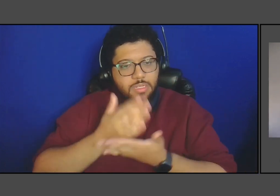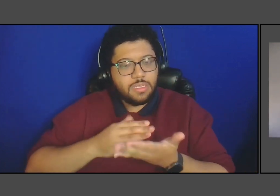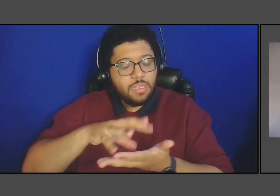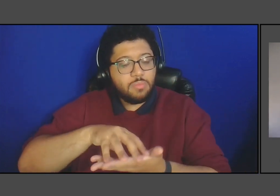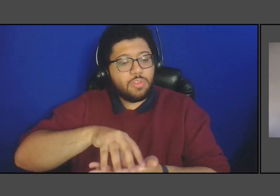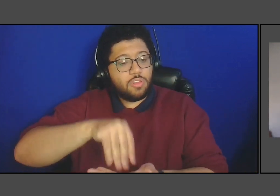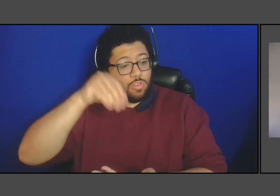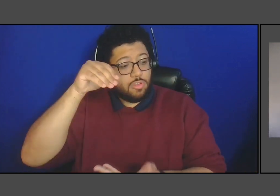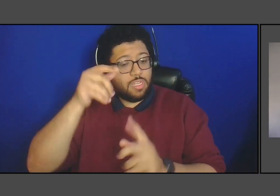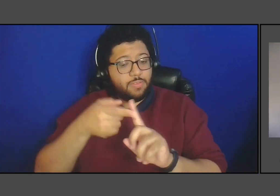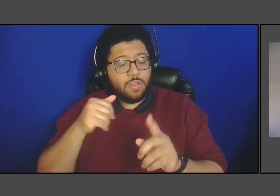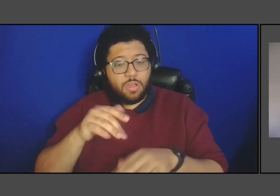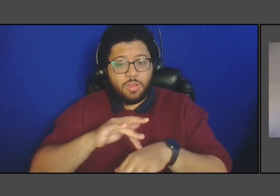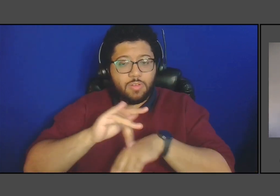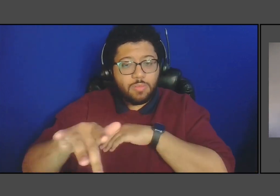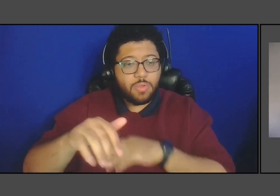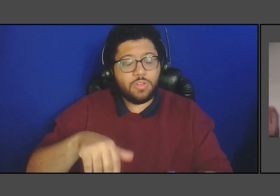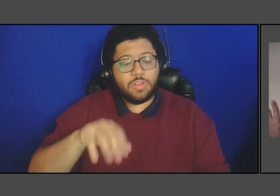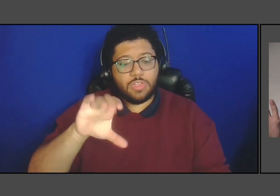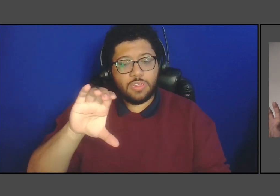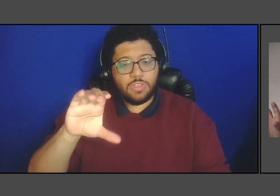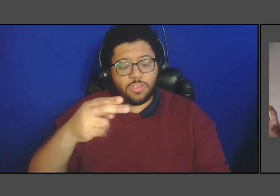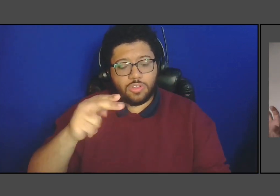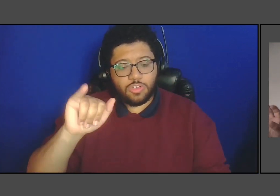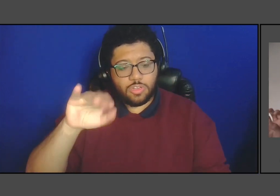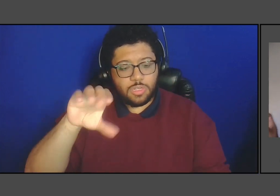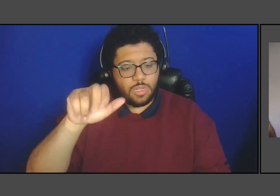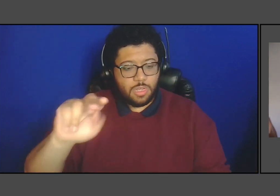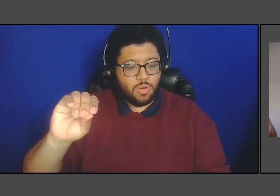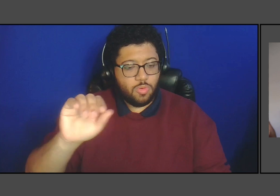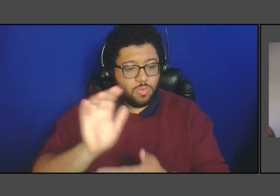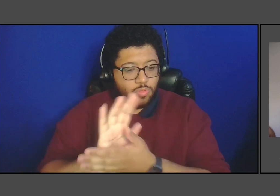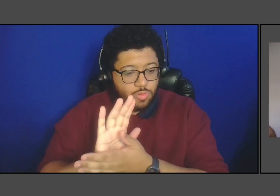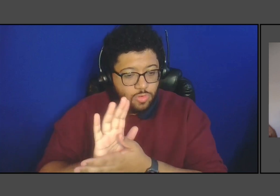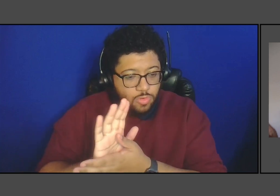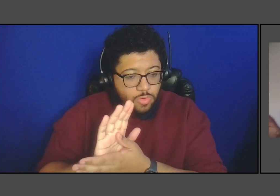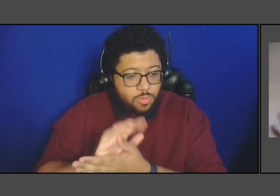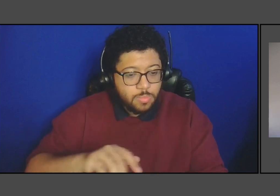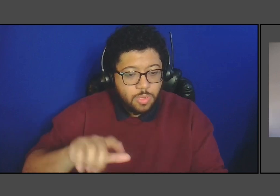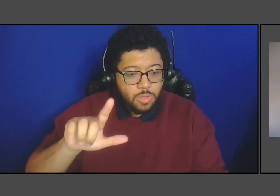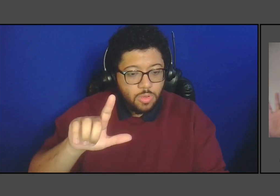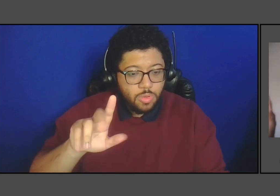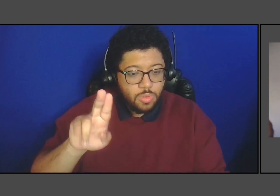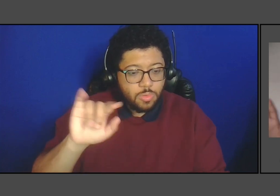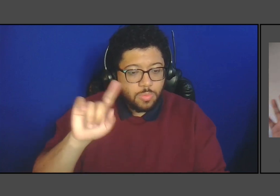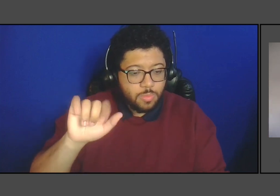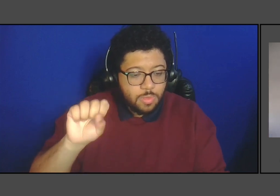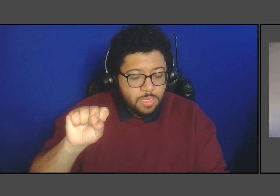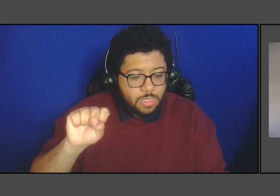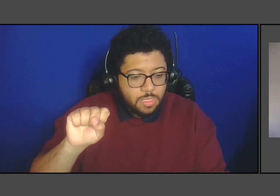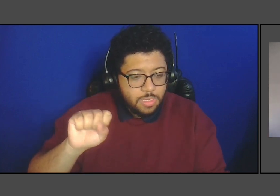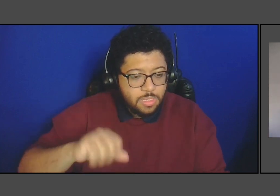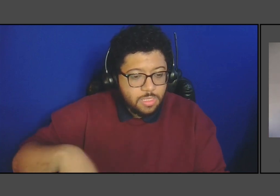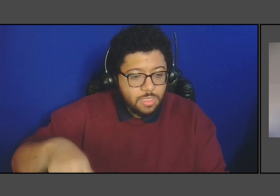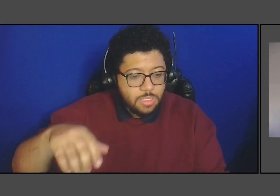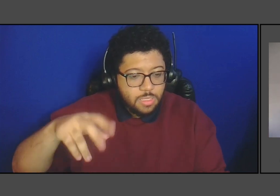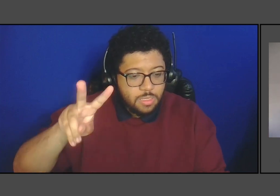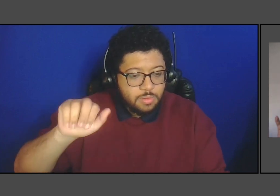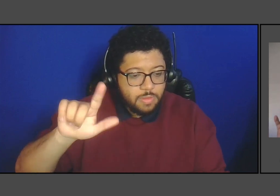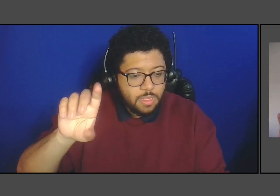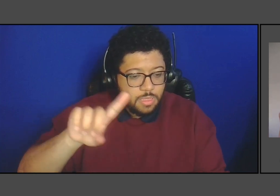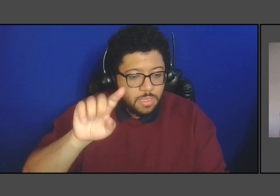Luis Valdez, Lourdes Portillo. So there were some groundbreakers out there that I was seeing, and I